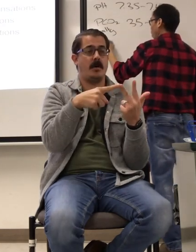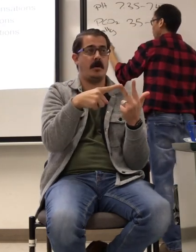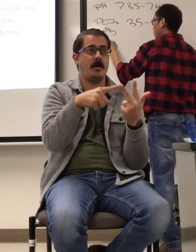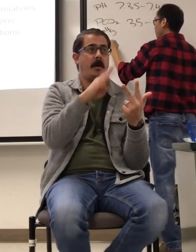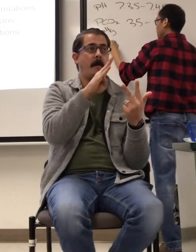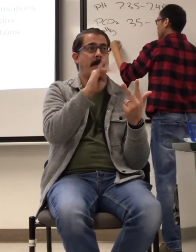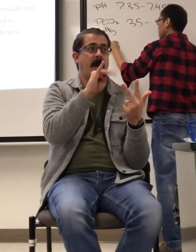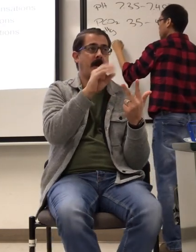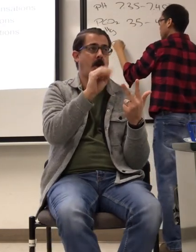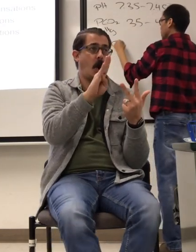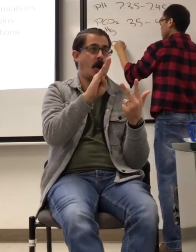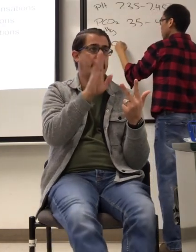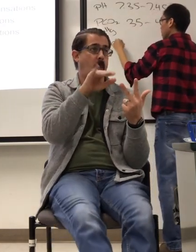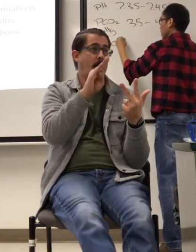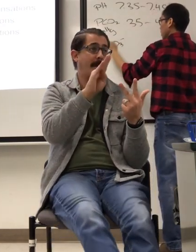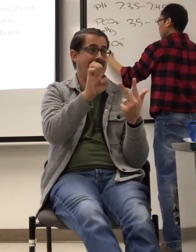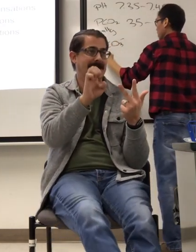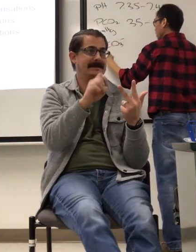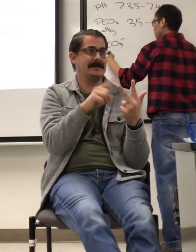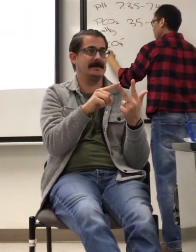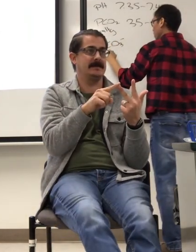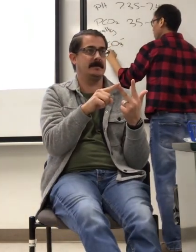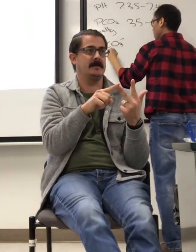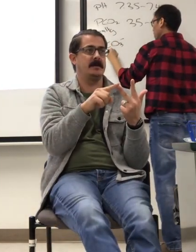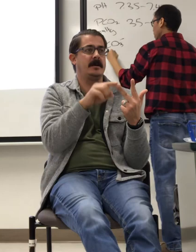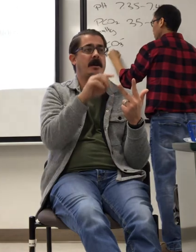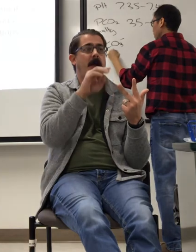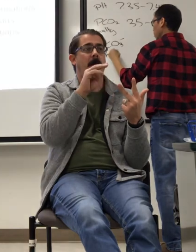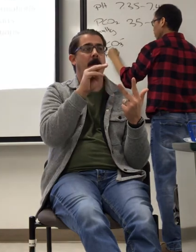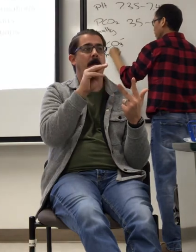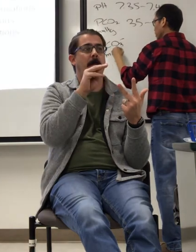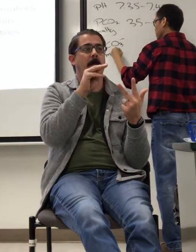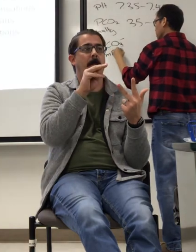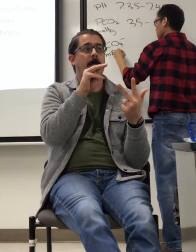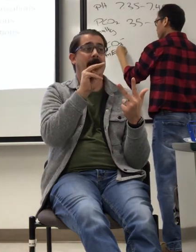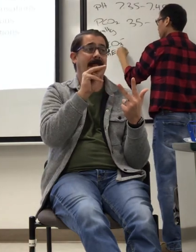35 to 45. And for bicarb, your base, in